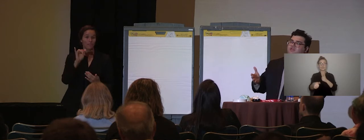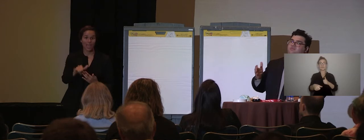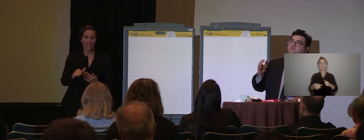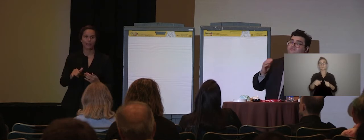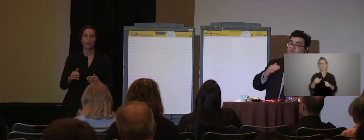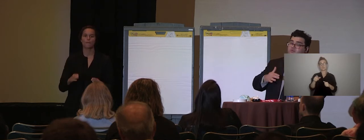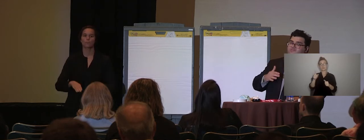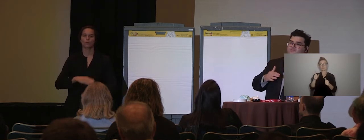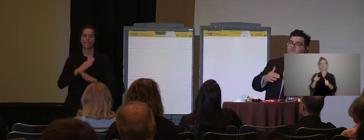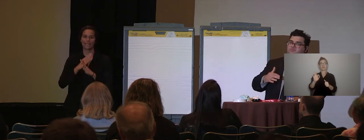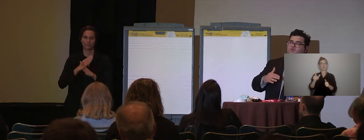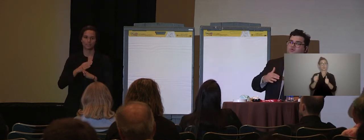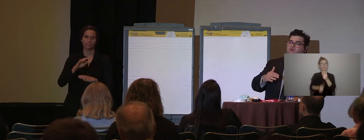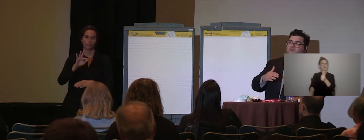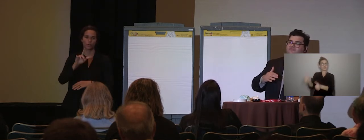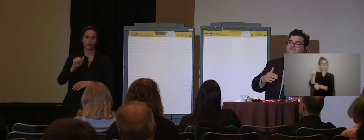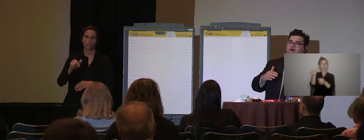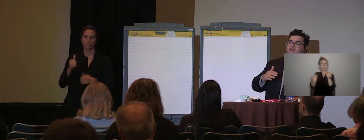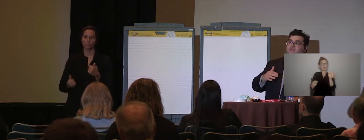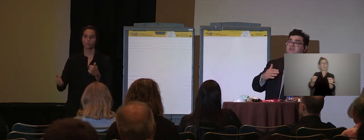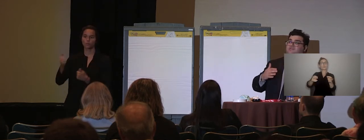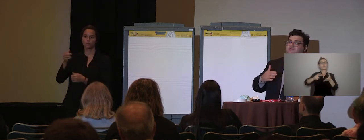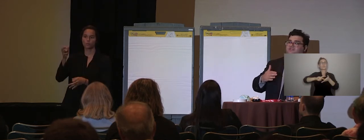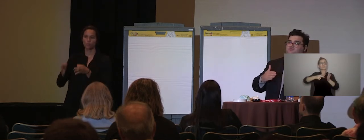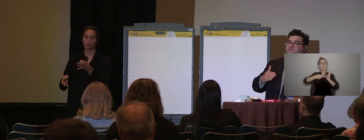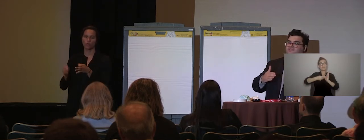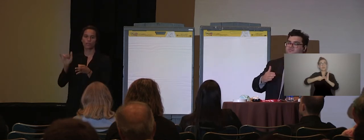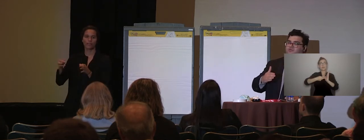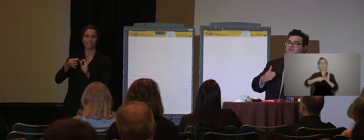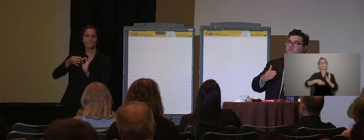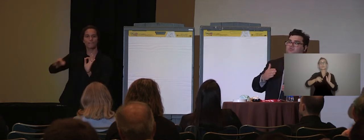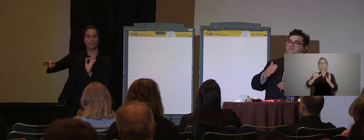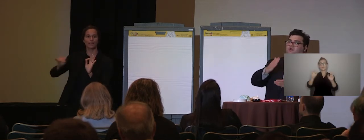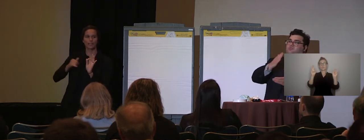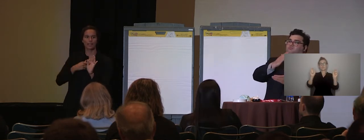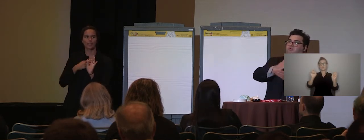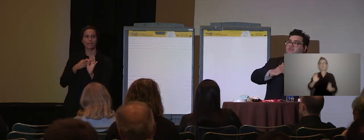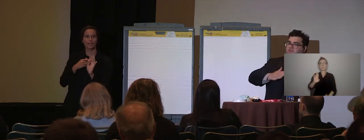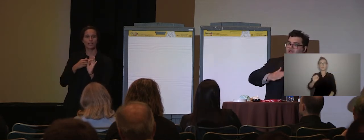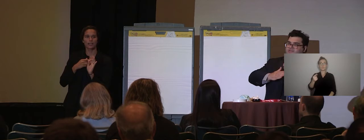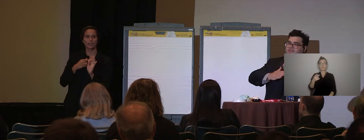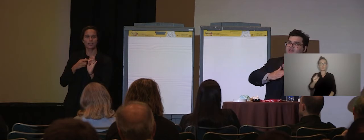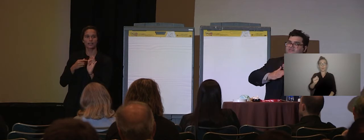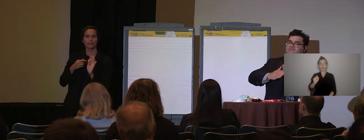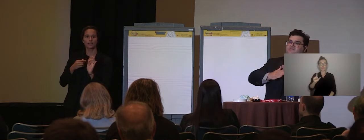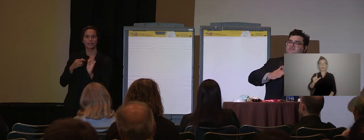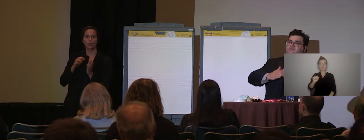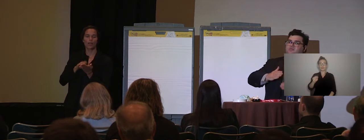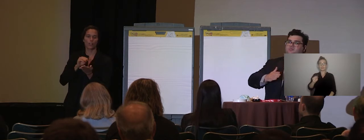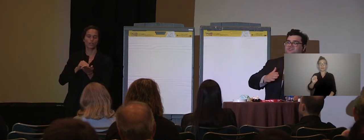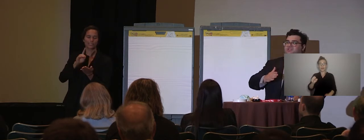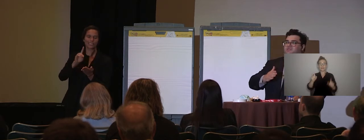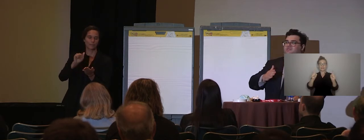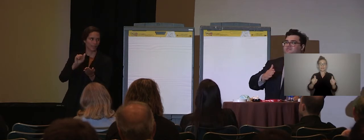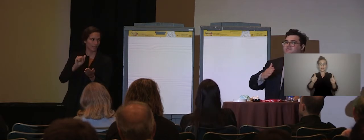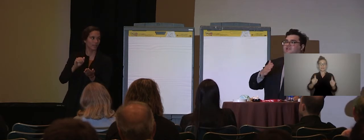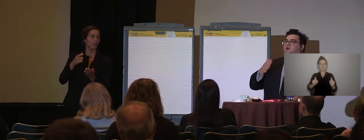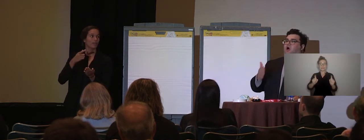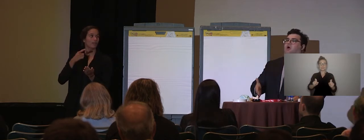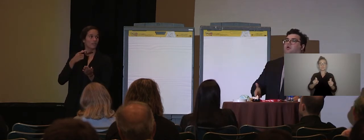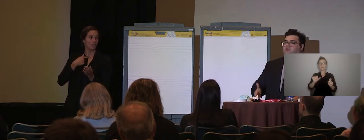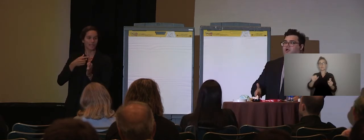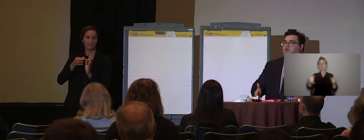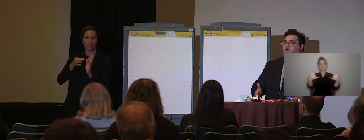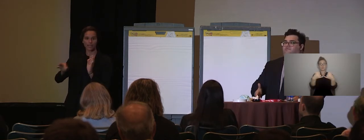prohibited it. The Florida Supreme Court defined an intellectual disability with what's called a bright line test, which is kind